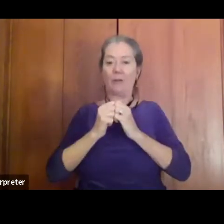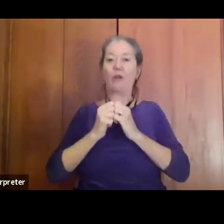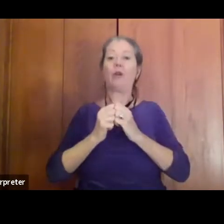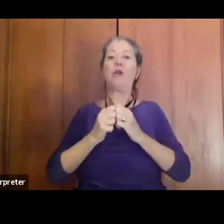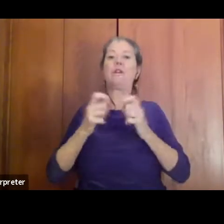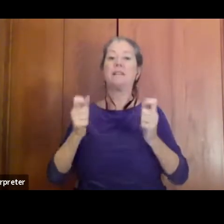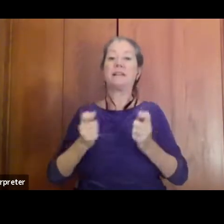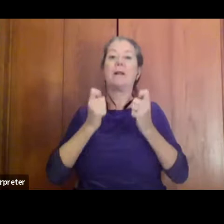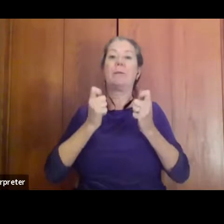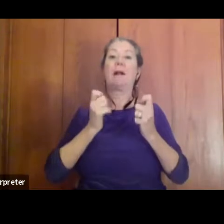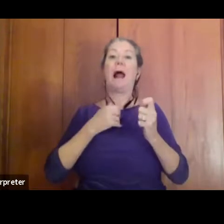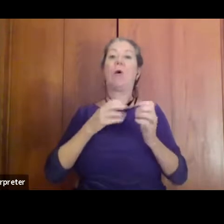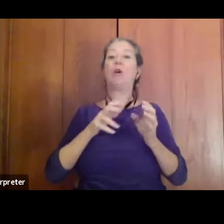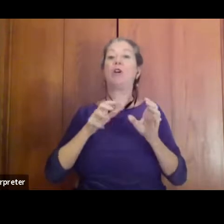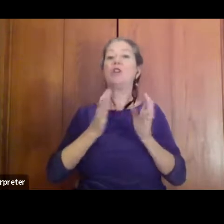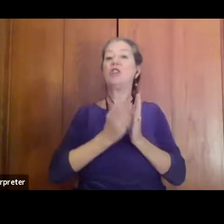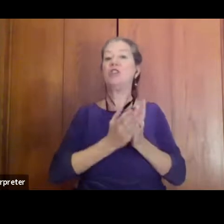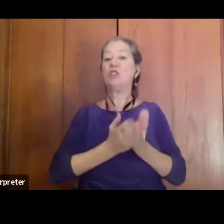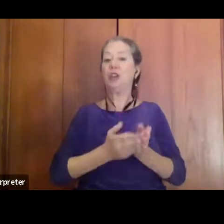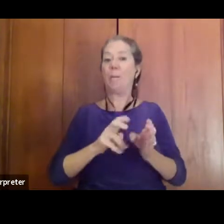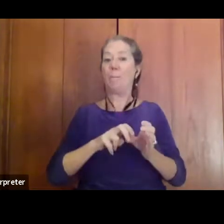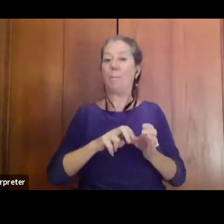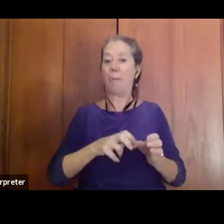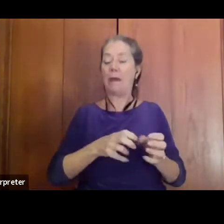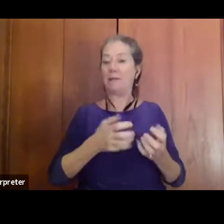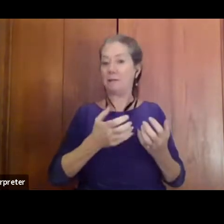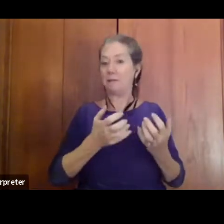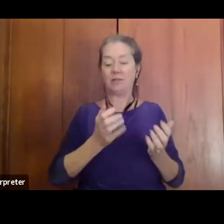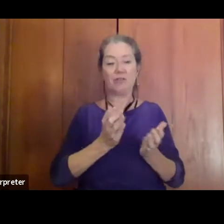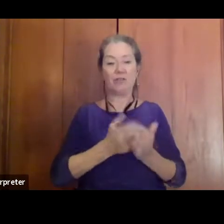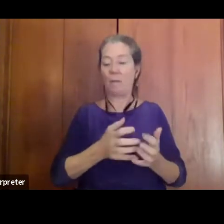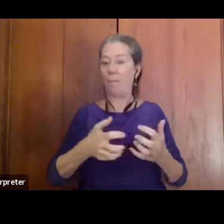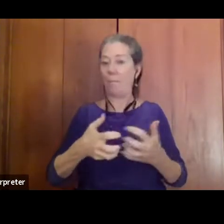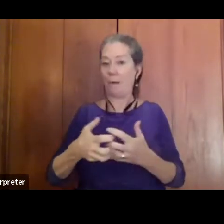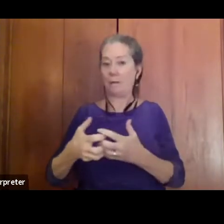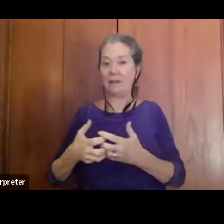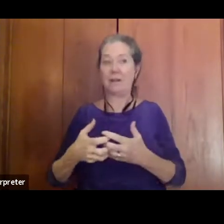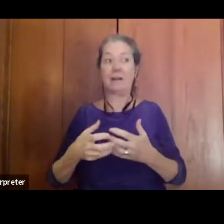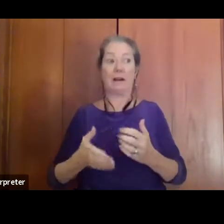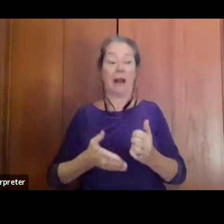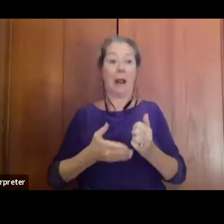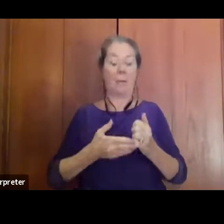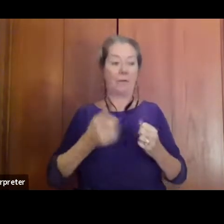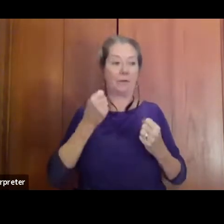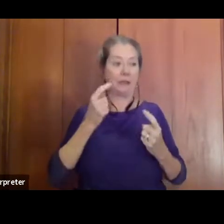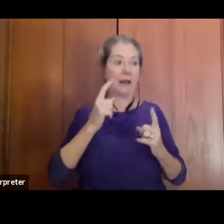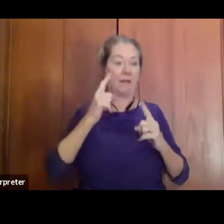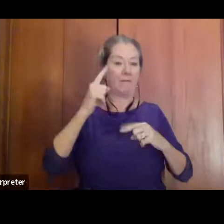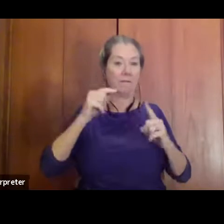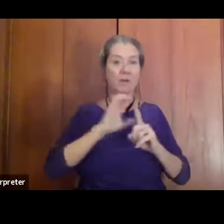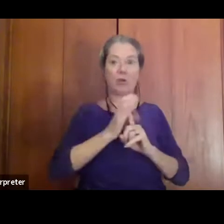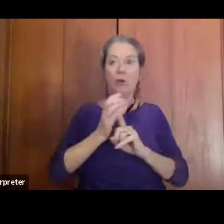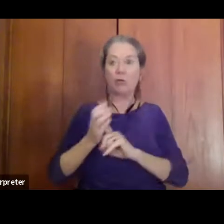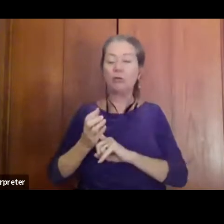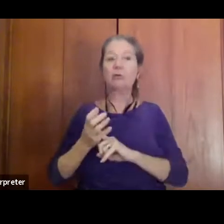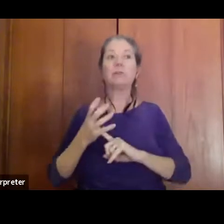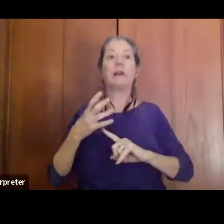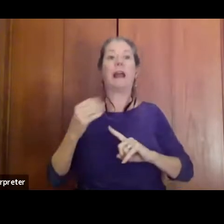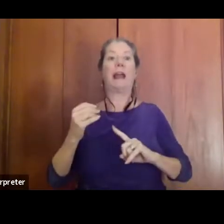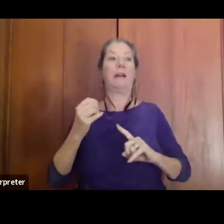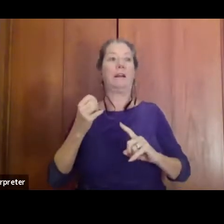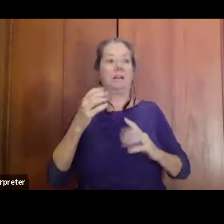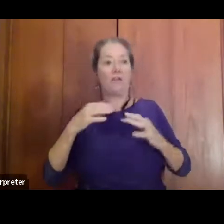Diversity events enhance our understanding of different cultures so that we can better understand